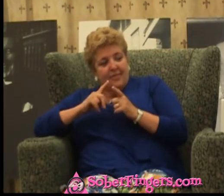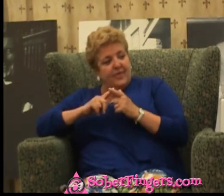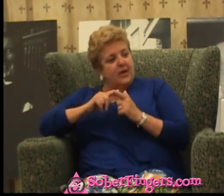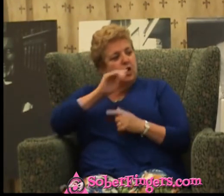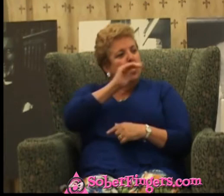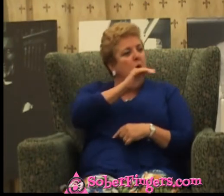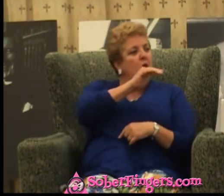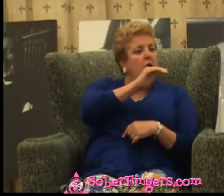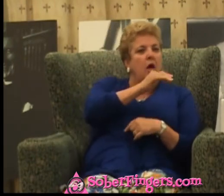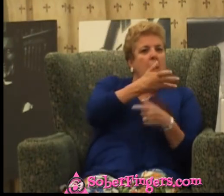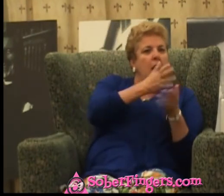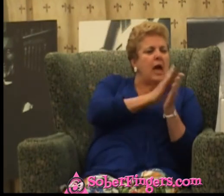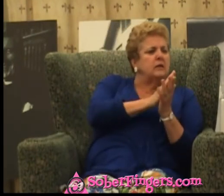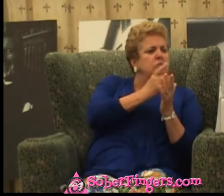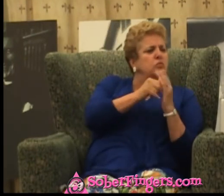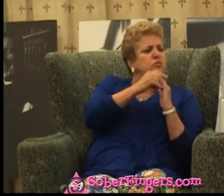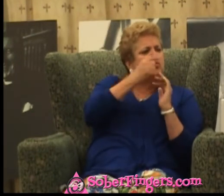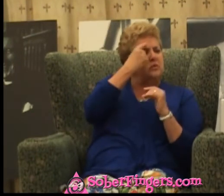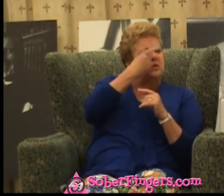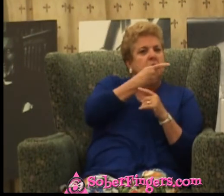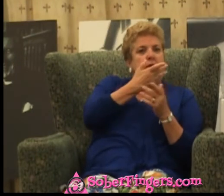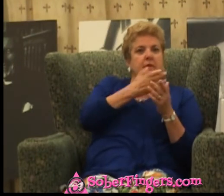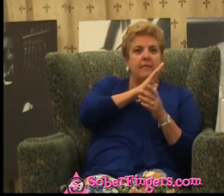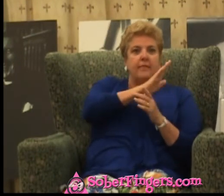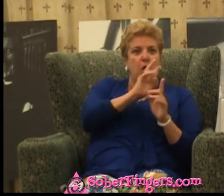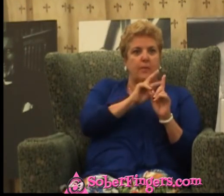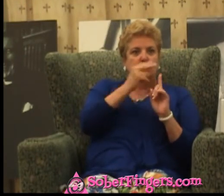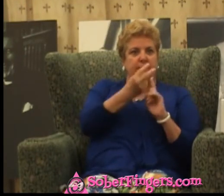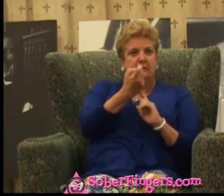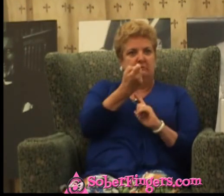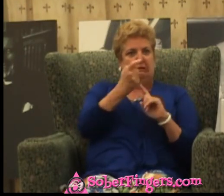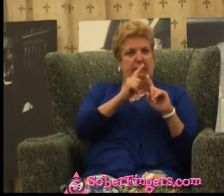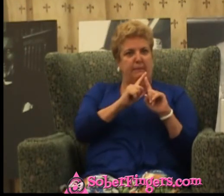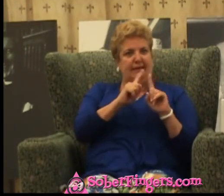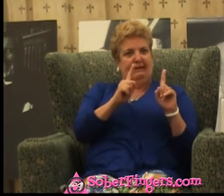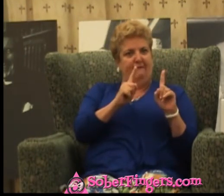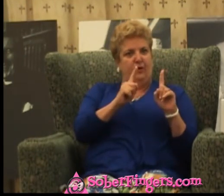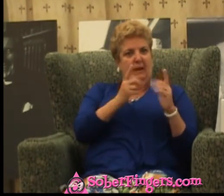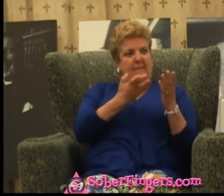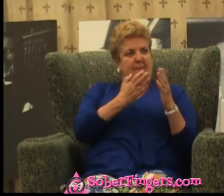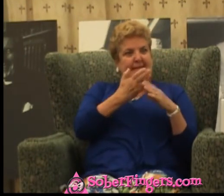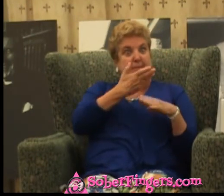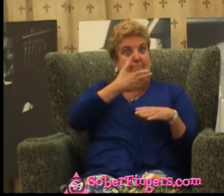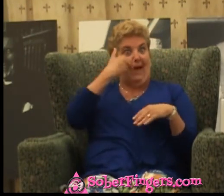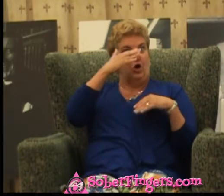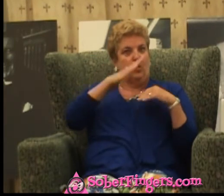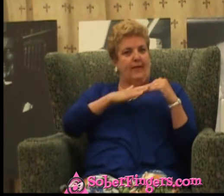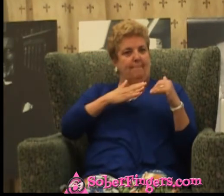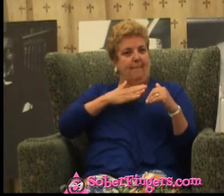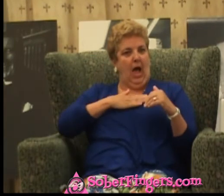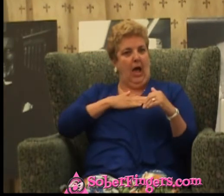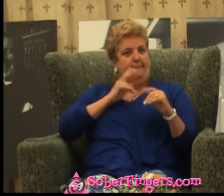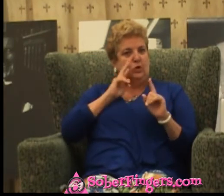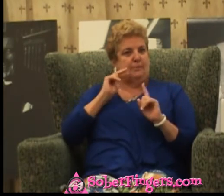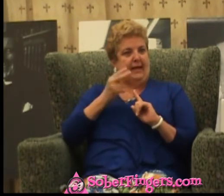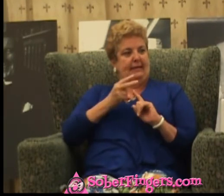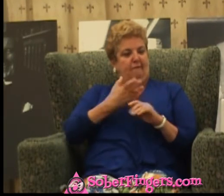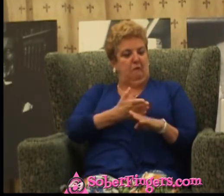view on it, you go, well, maybe your view is slightly improved over my view. And that's called